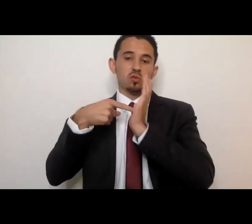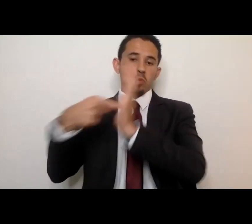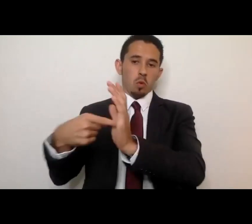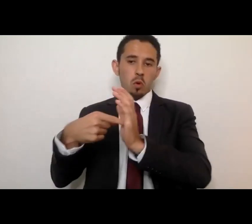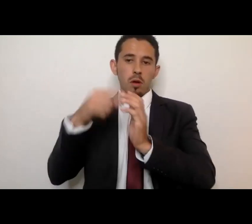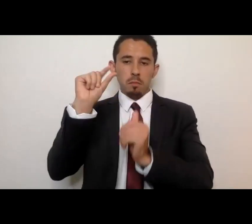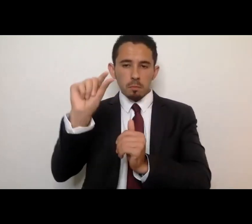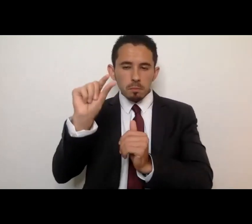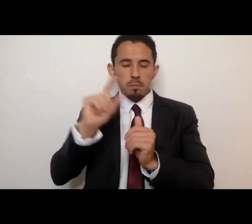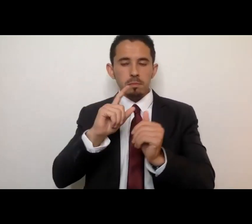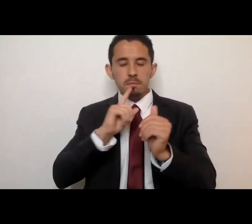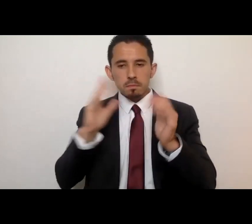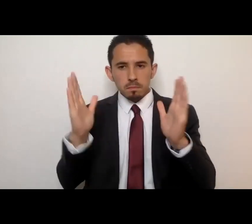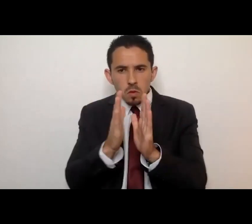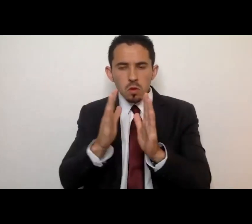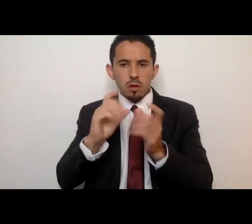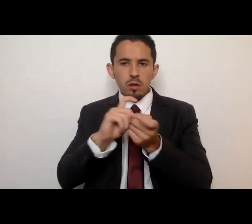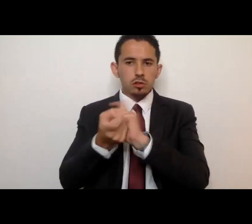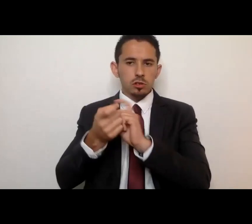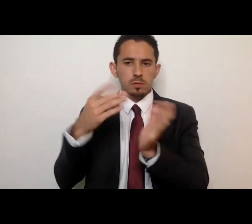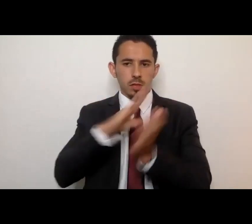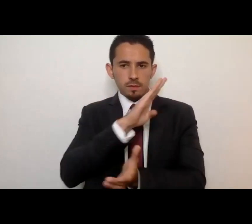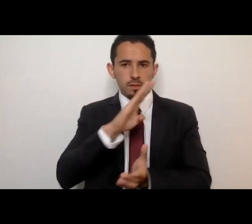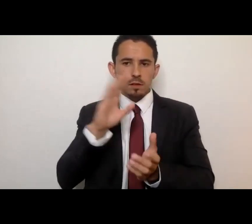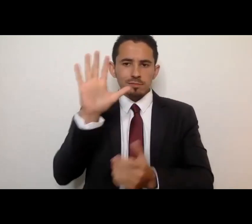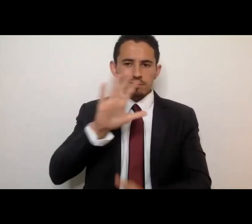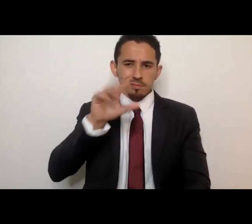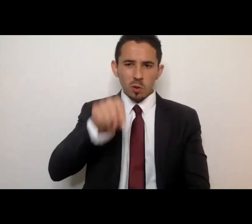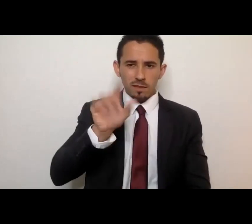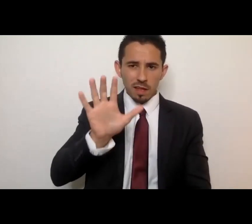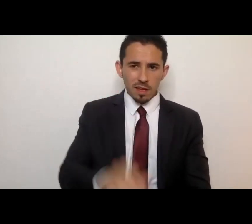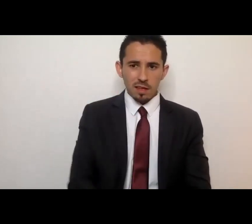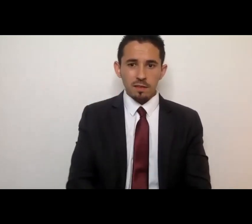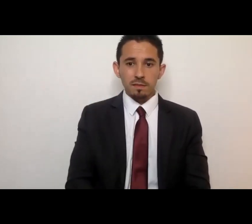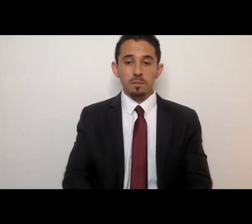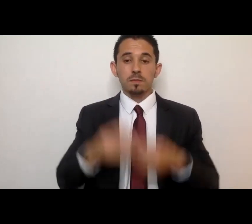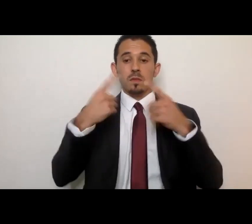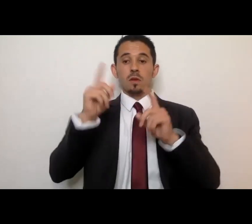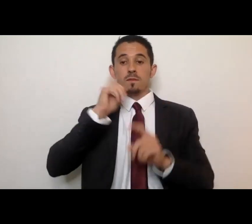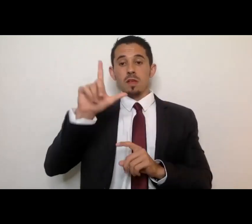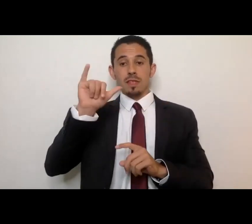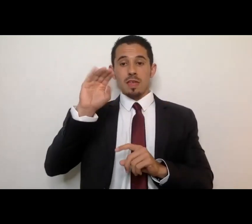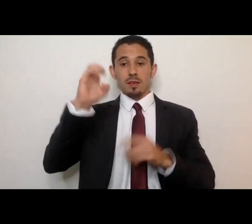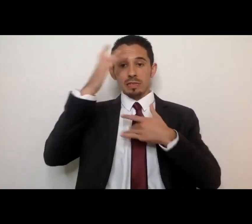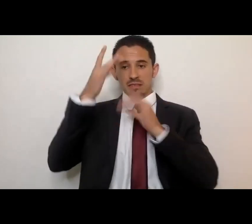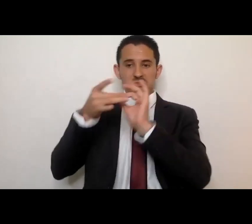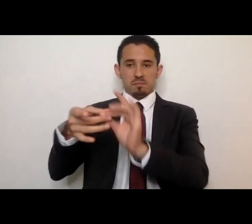Anaplasmosis, or its associated antigen, showed a little bit of reactivity, a small change in reflectance, about 0.5.